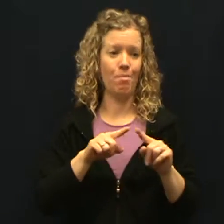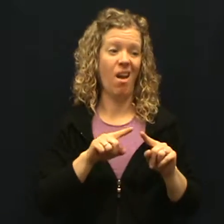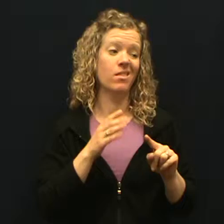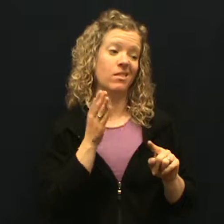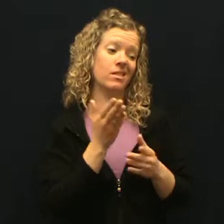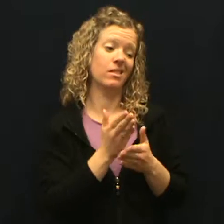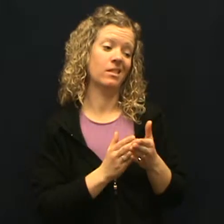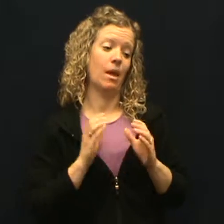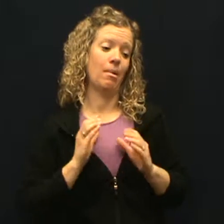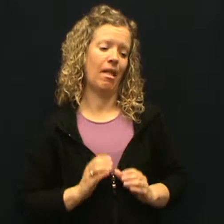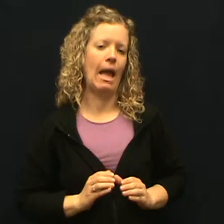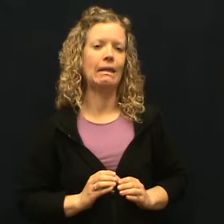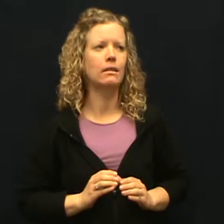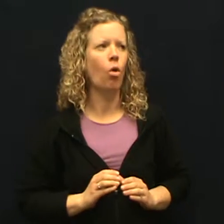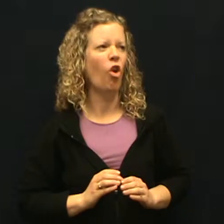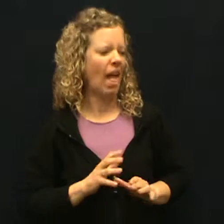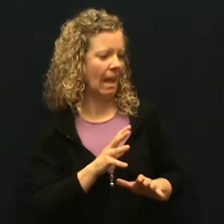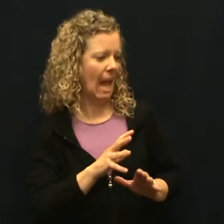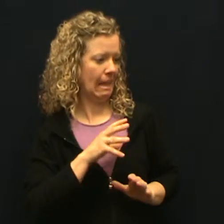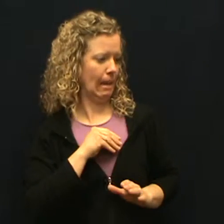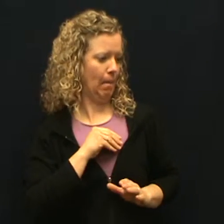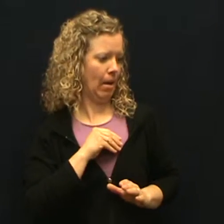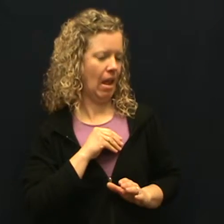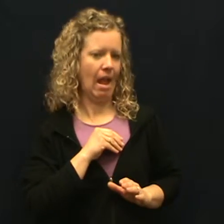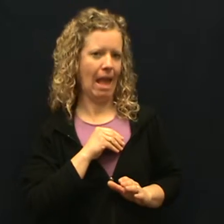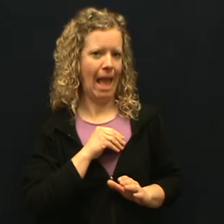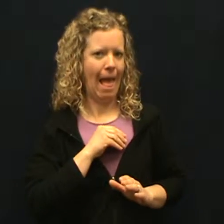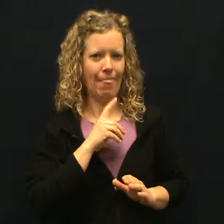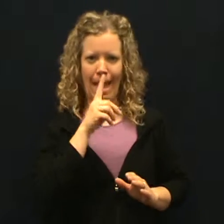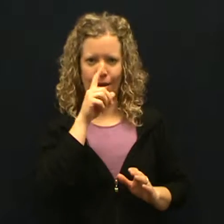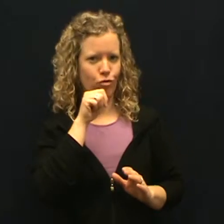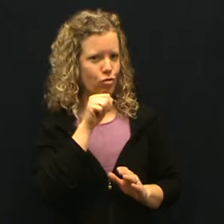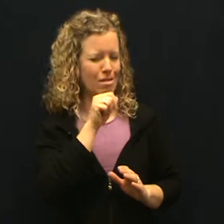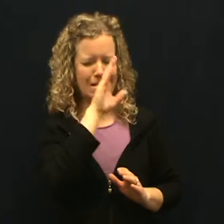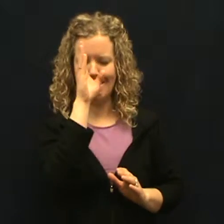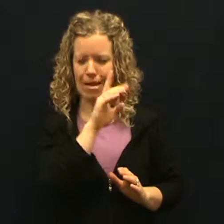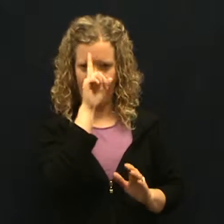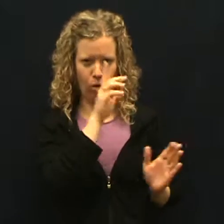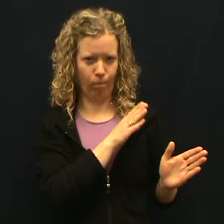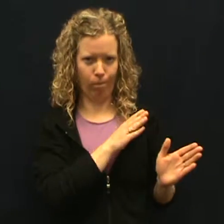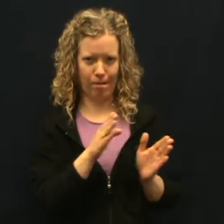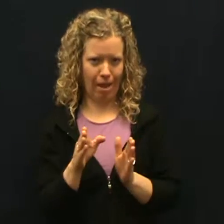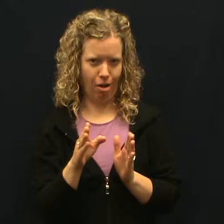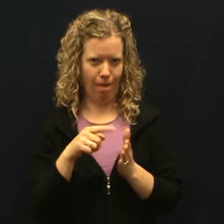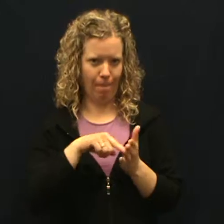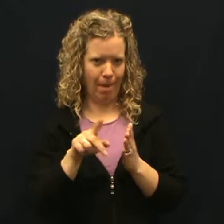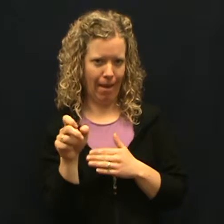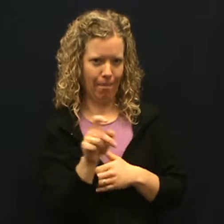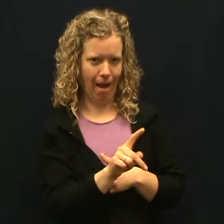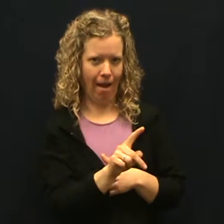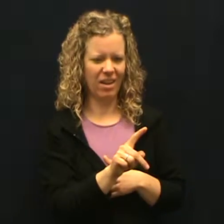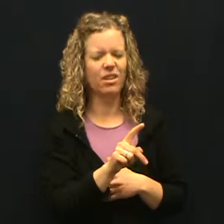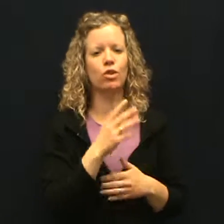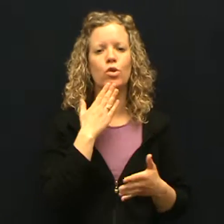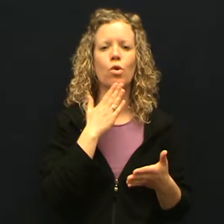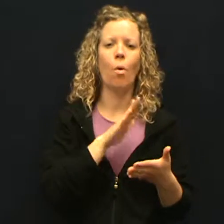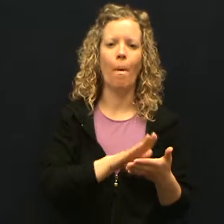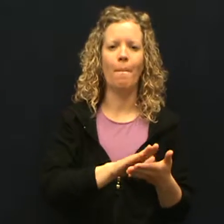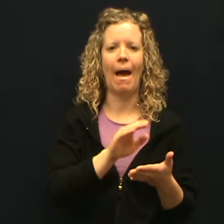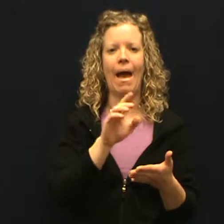place. Those kinds of things. So you most likely will incur bad debt costs if you extend credit. And then third is